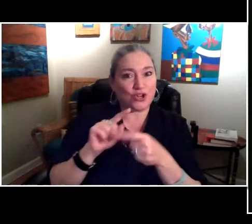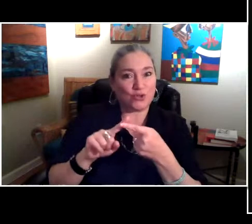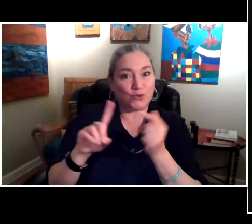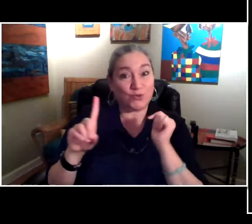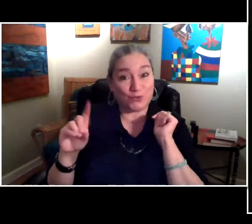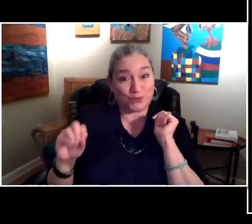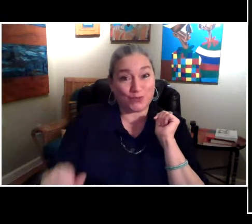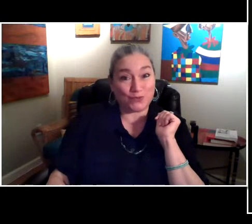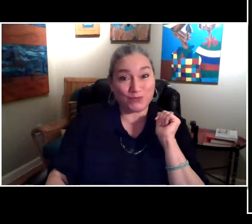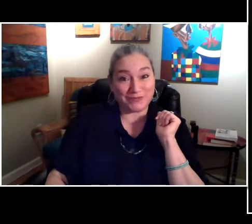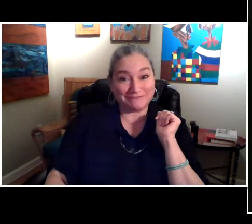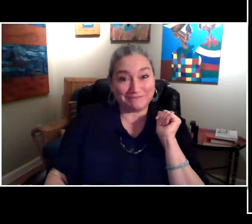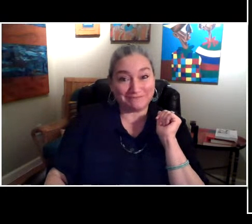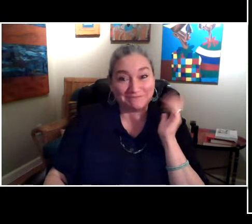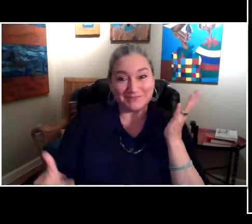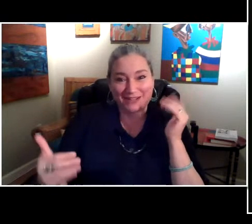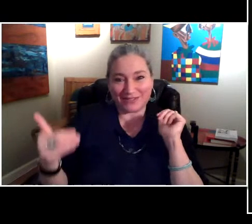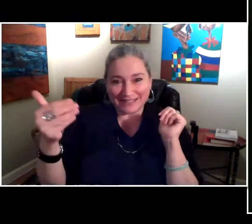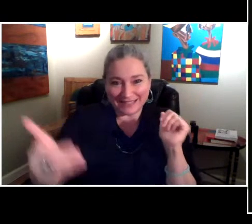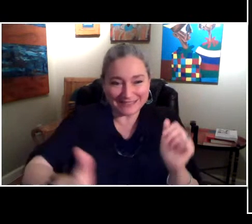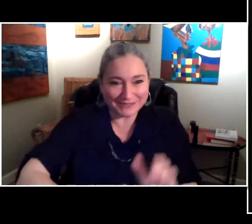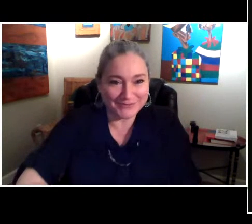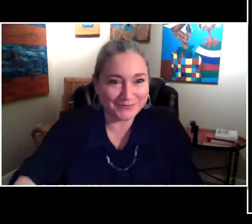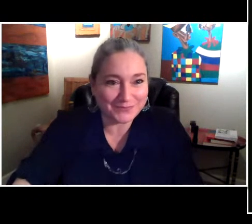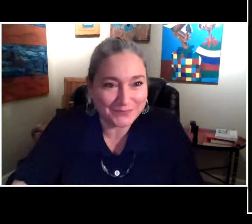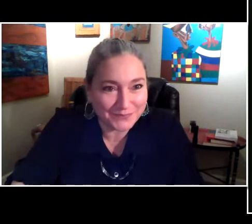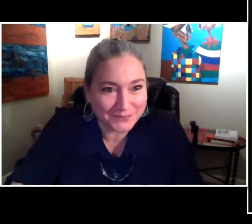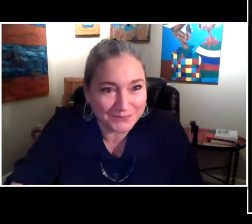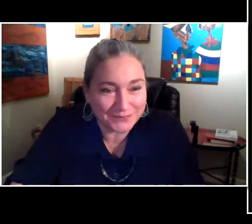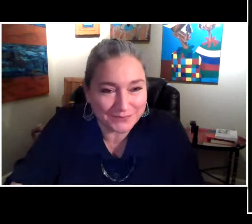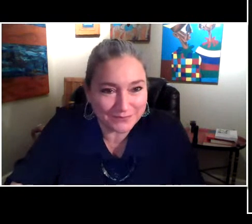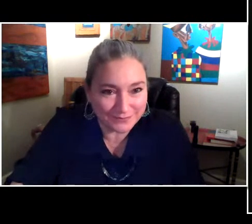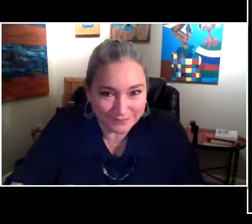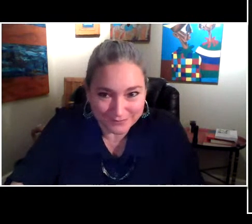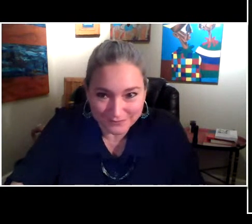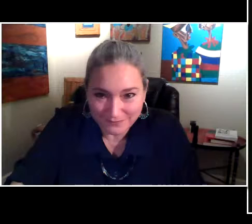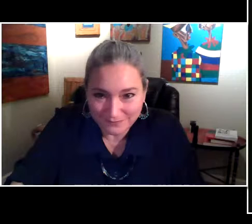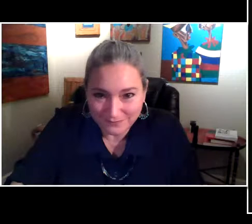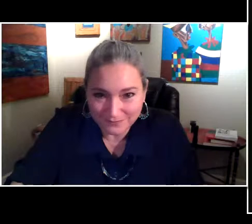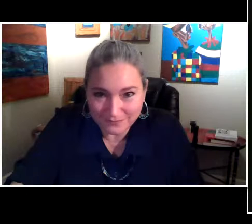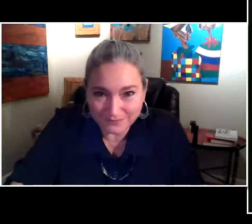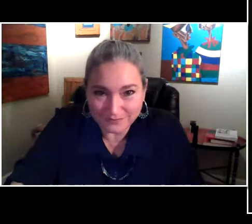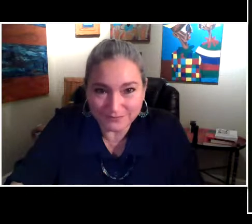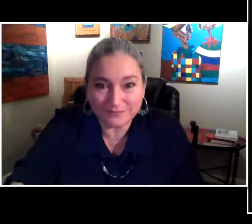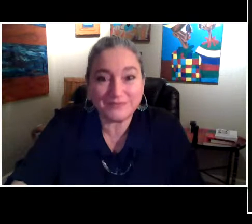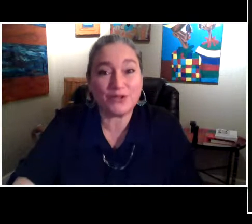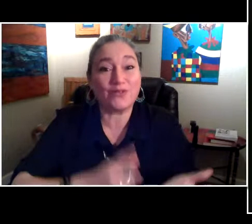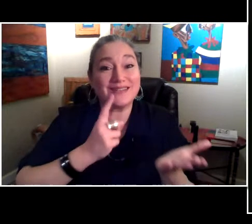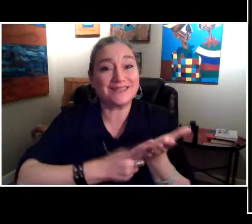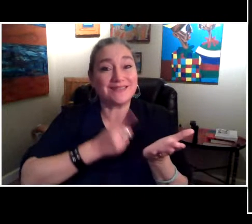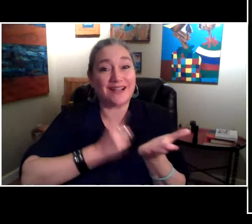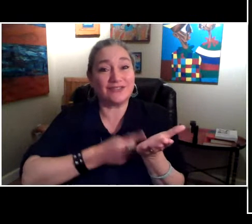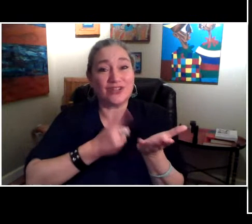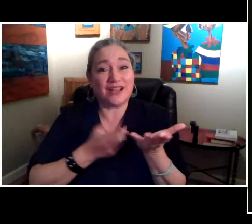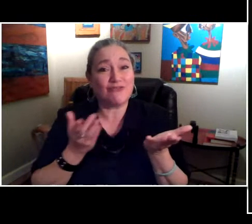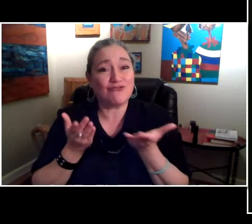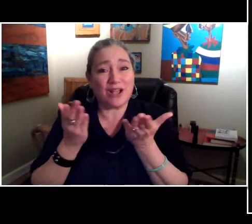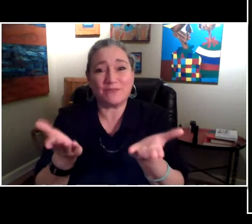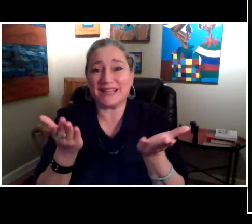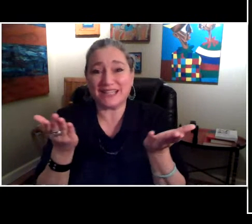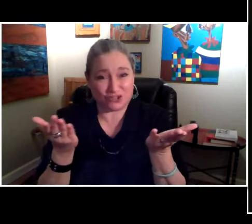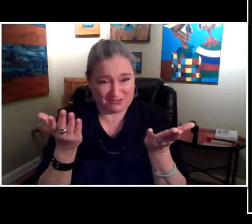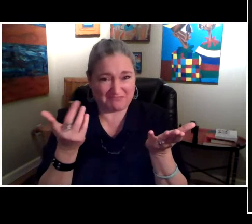still shows concern and mistrust, that the system will not actually provide what's needed. Next